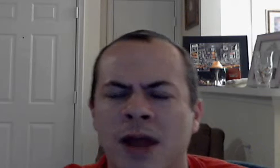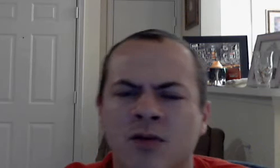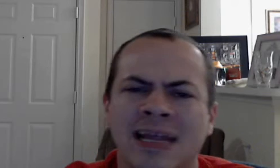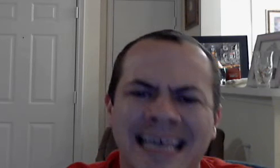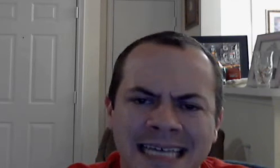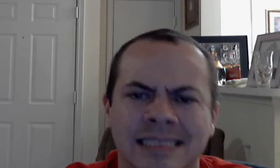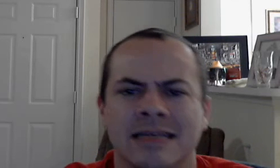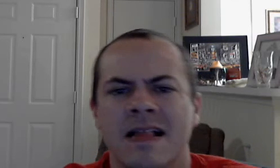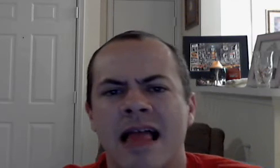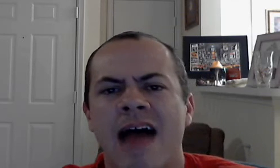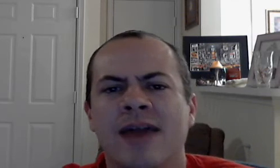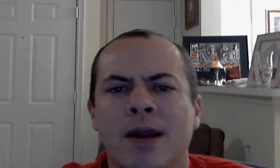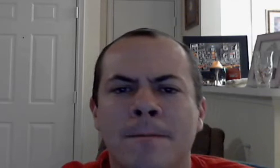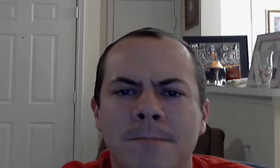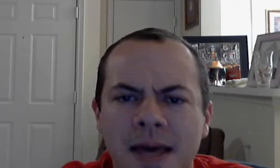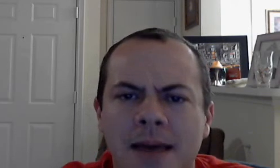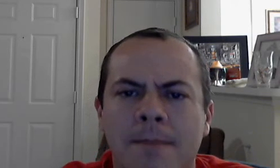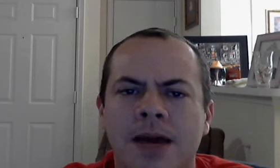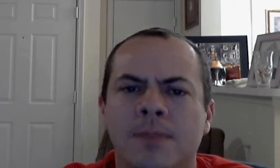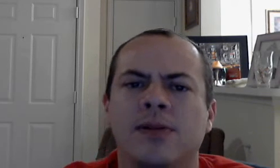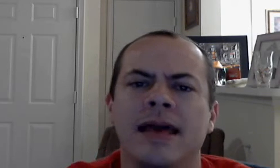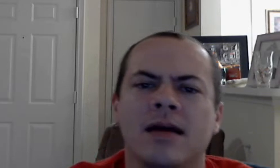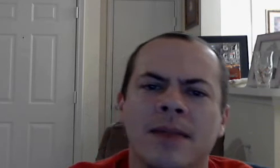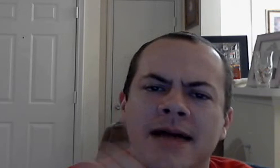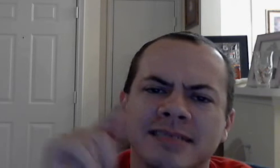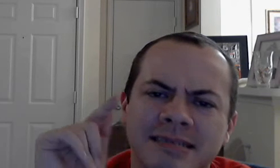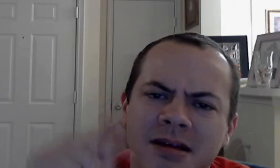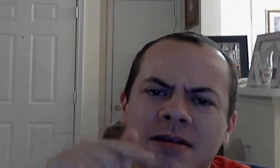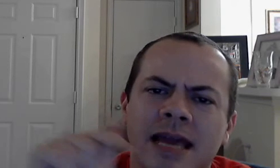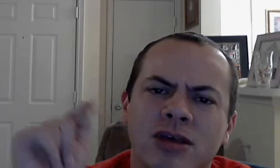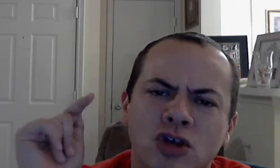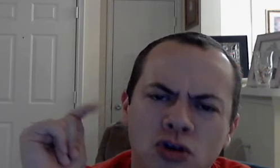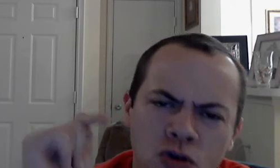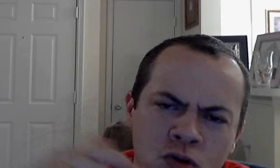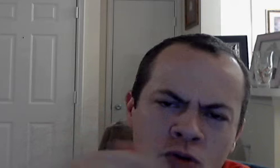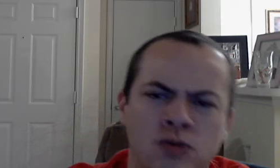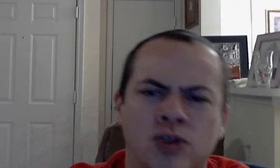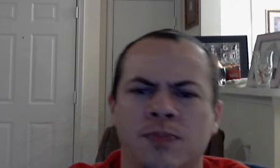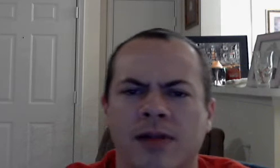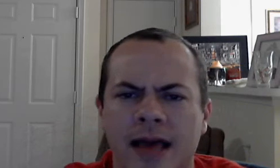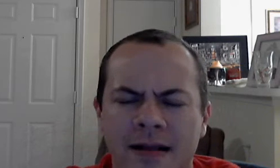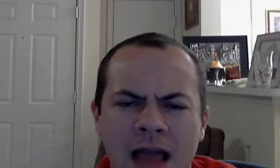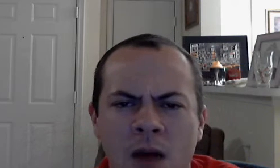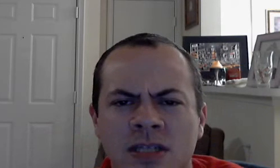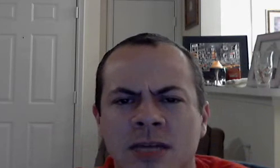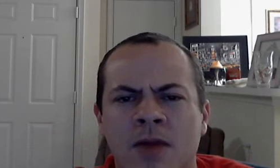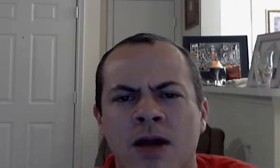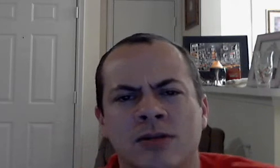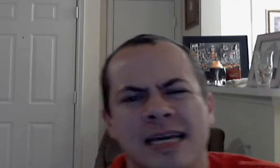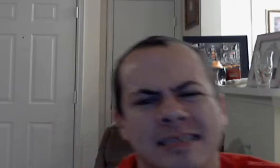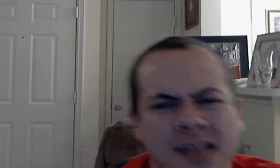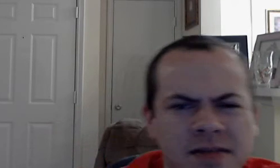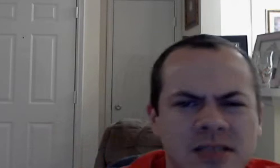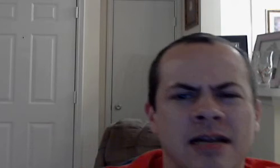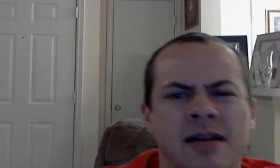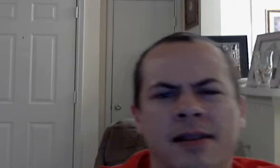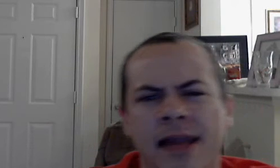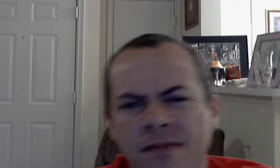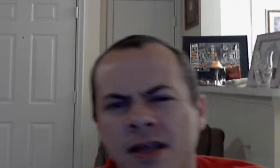whatever it is. I've got a big, big play coming out Sunday. Huge play. I want to say my record's like 17 and 11